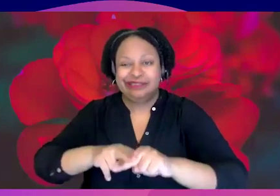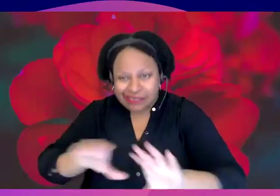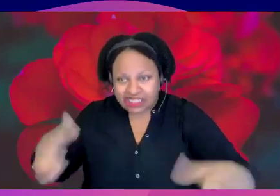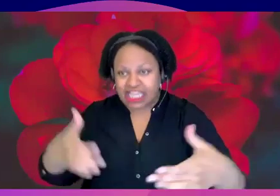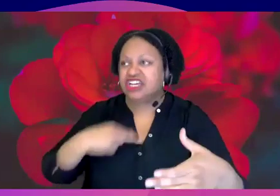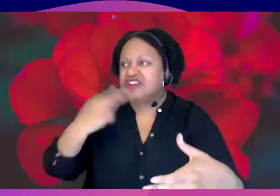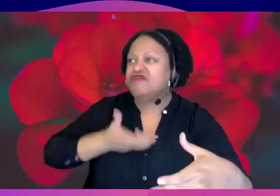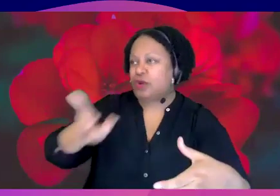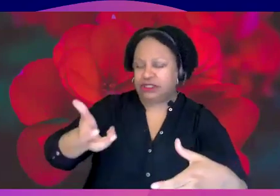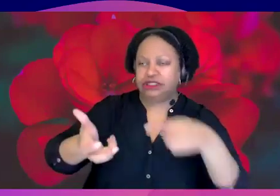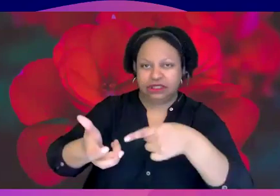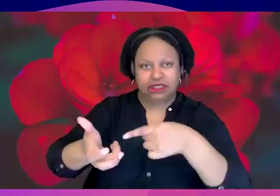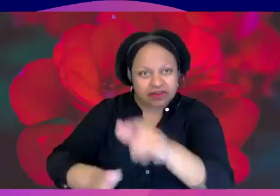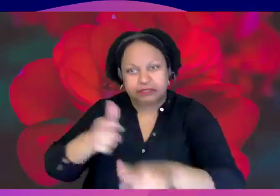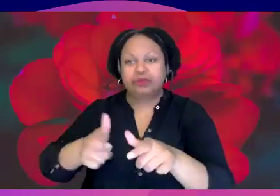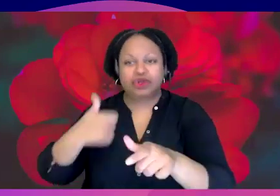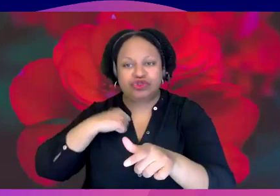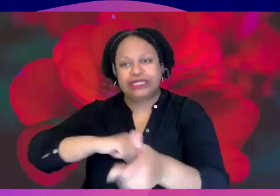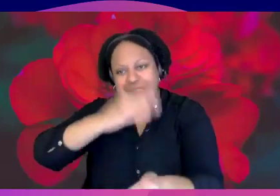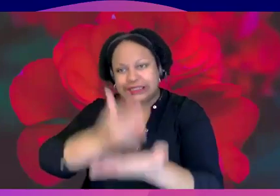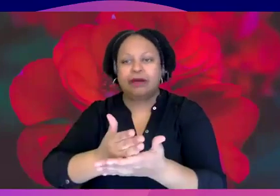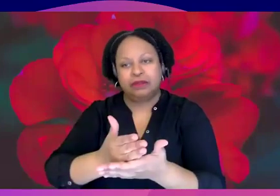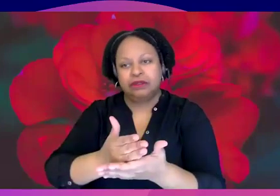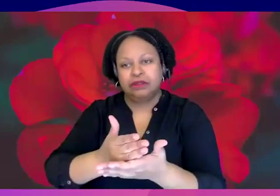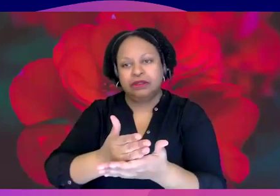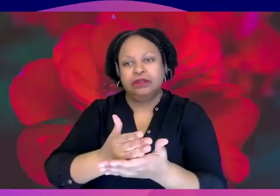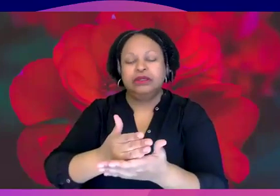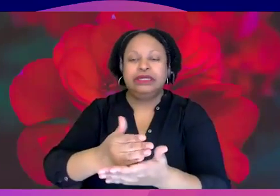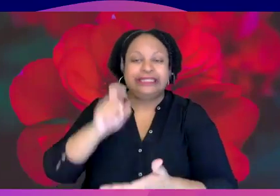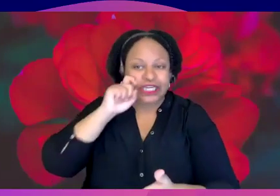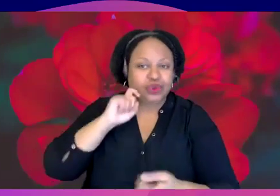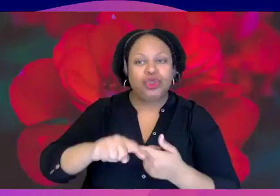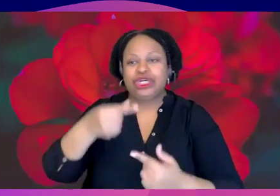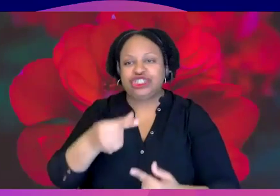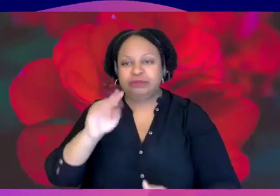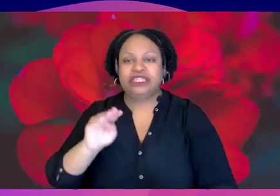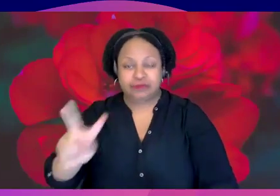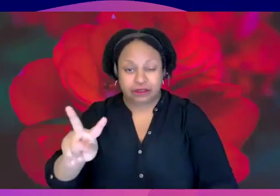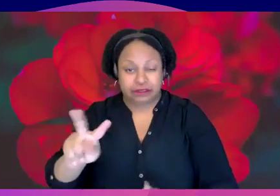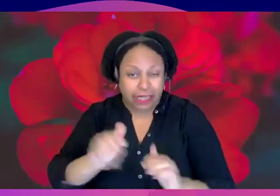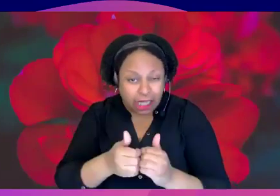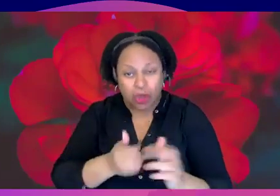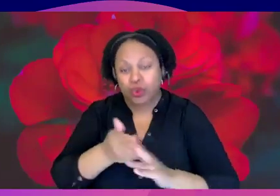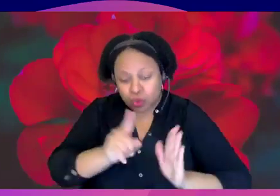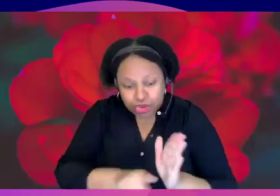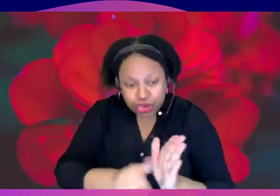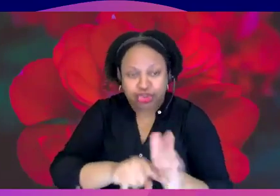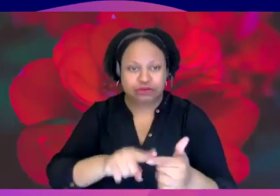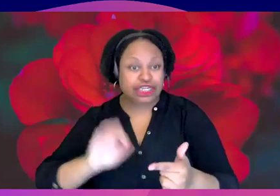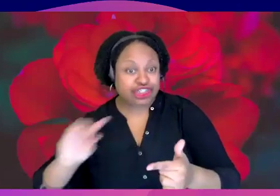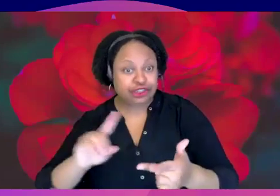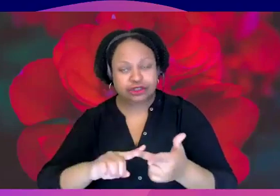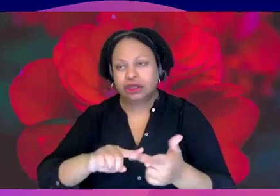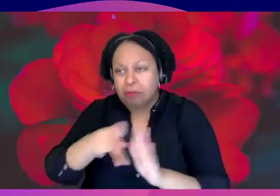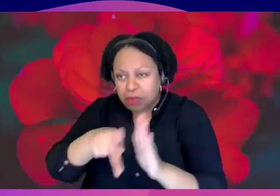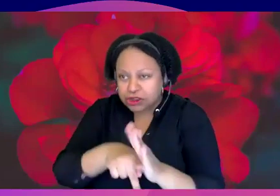of those working to end sexual and gender-based violence. And we do this through research, education, policy